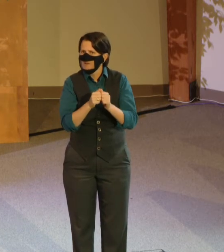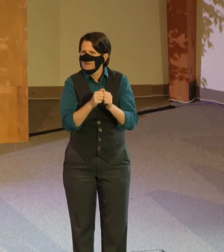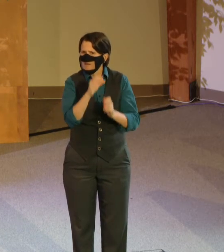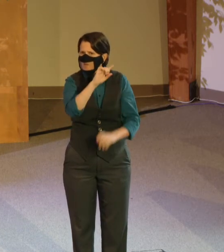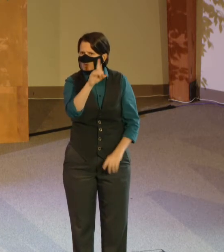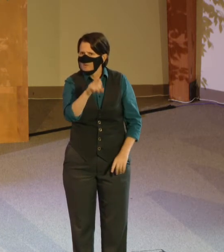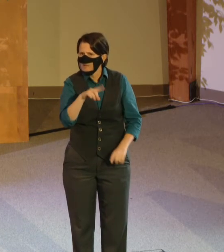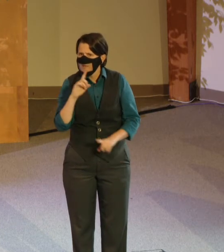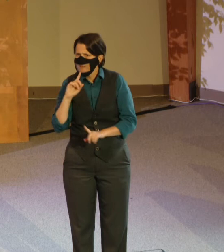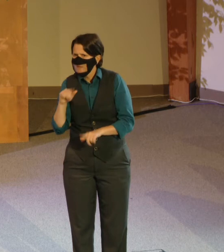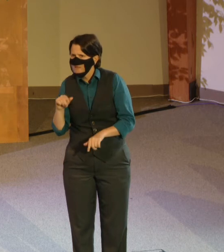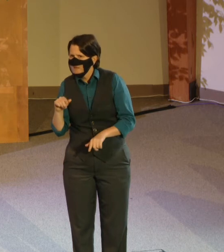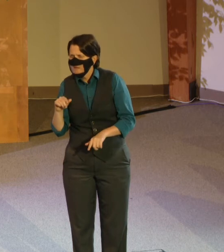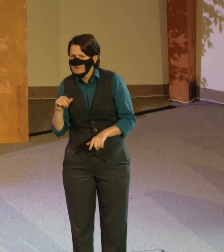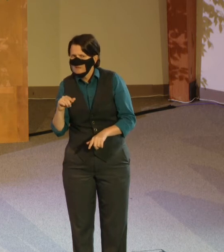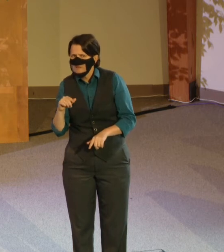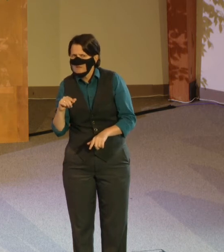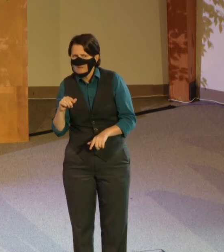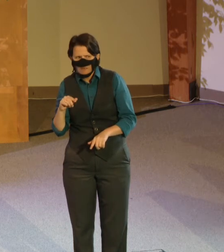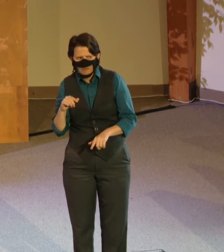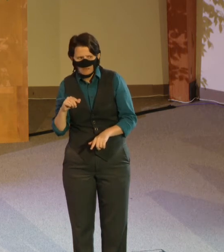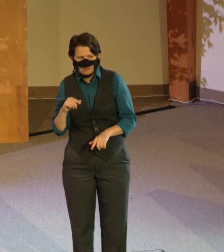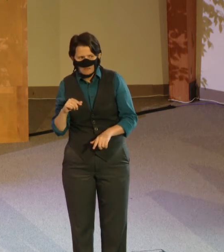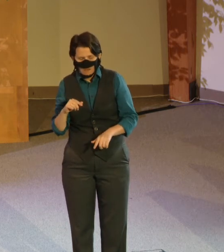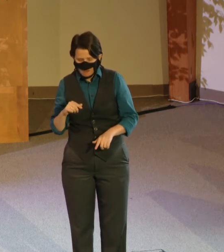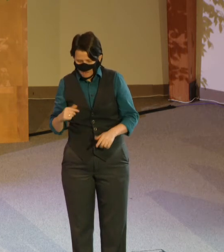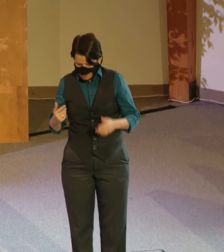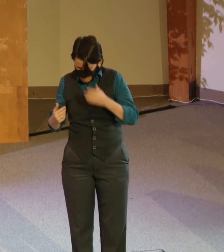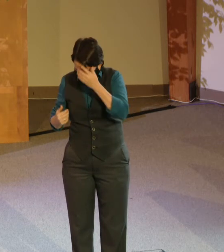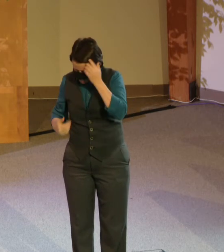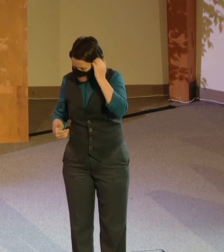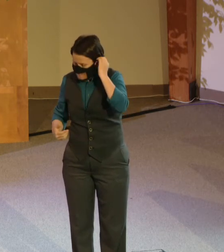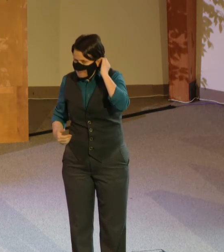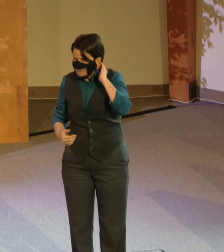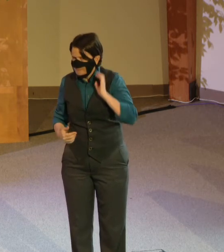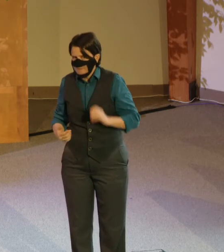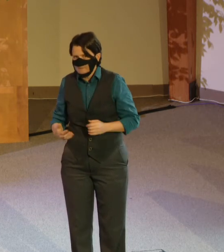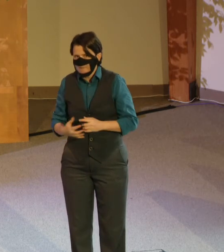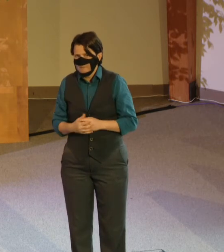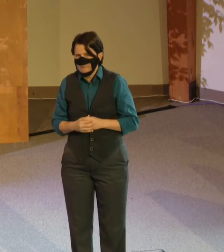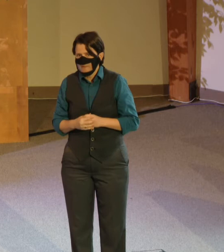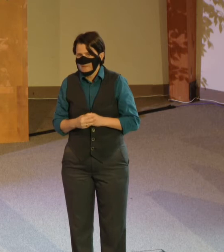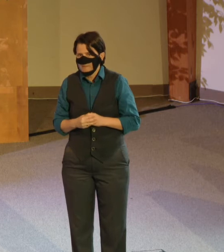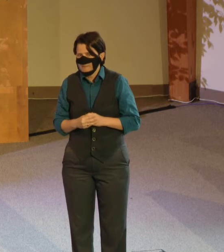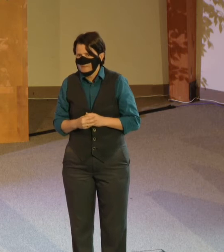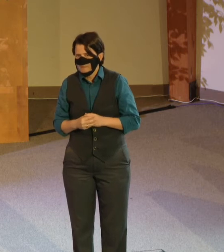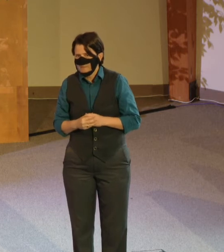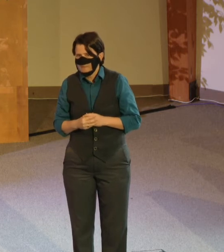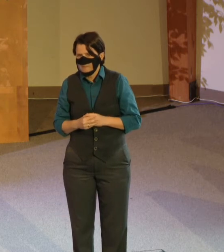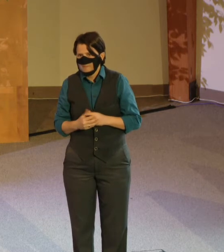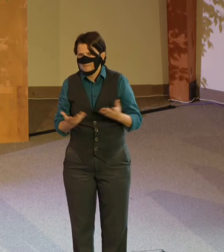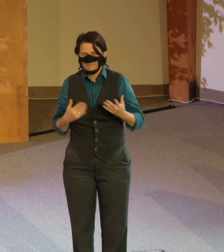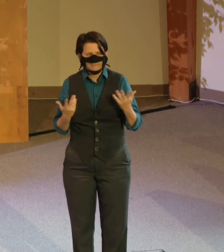giving a lot of water. I would like confirmation from the guides. So what are you getting with water? A lot of big waves. Big waves, present now. But